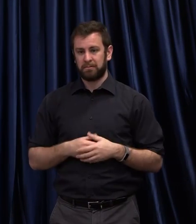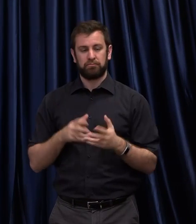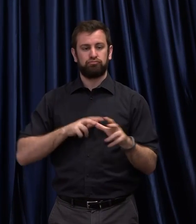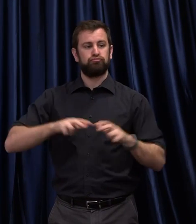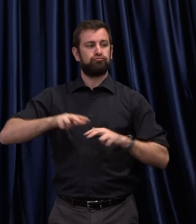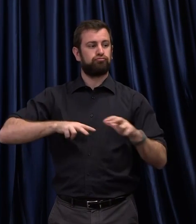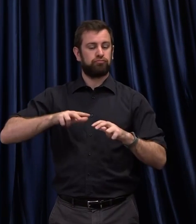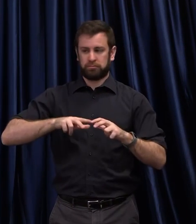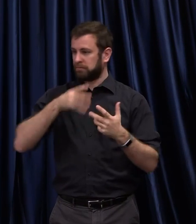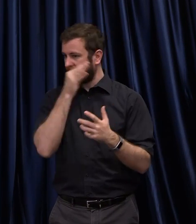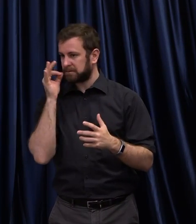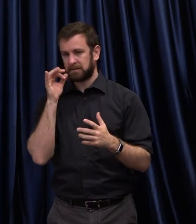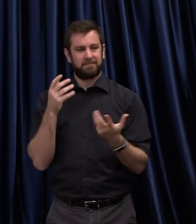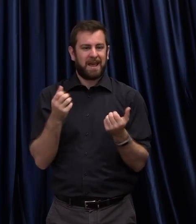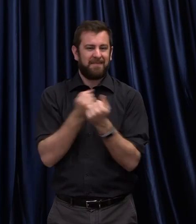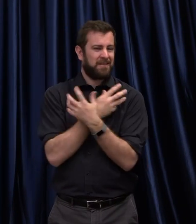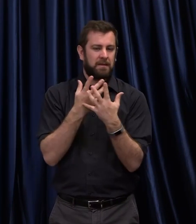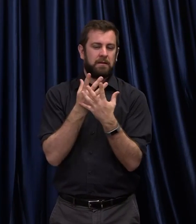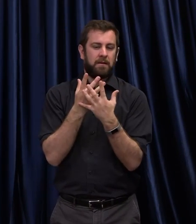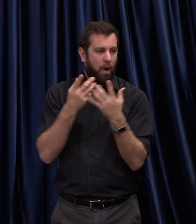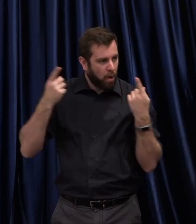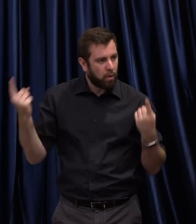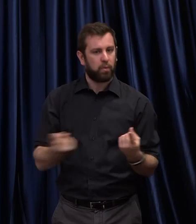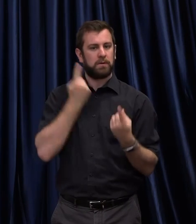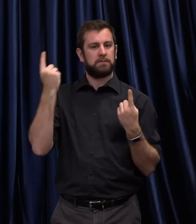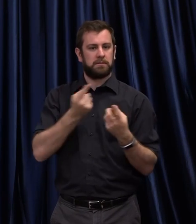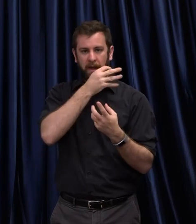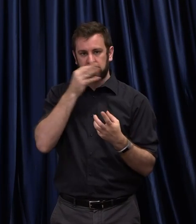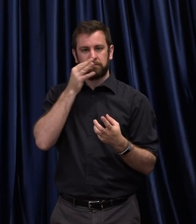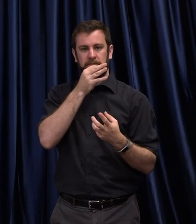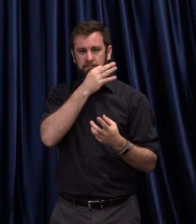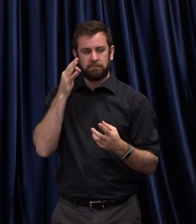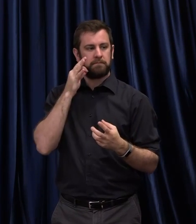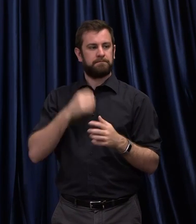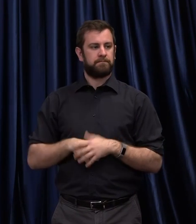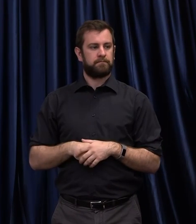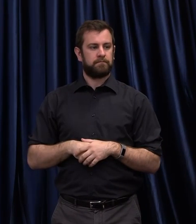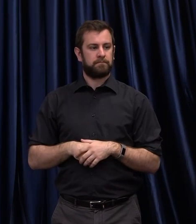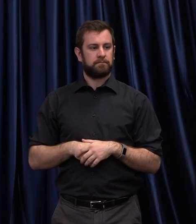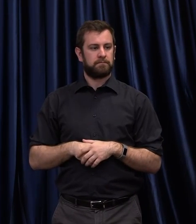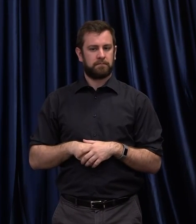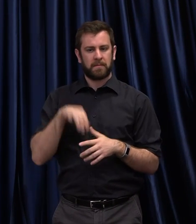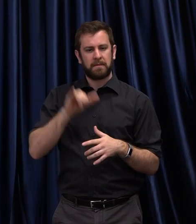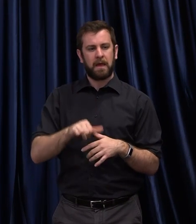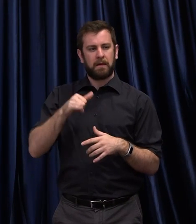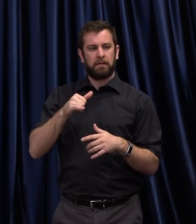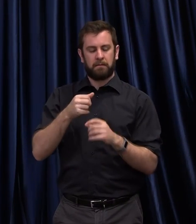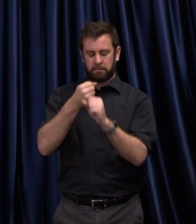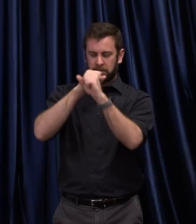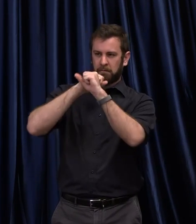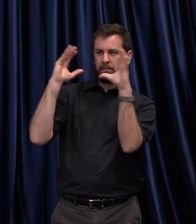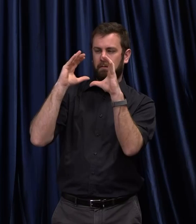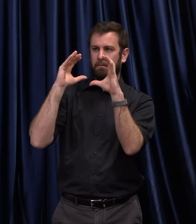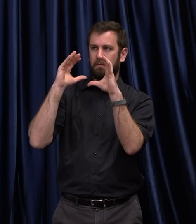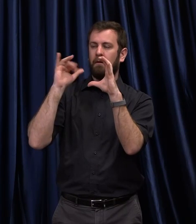fasting. This gives you an insight. This gives you a type of control